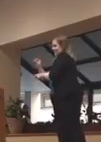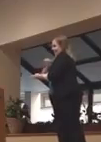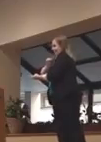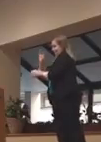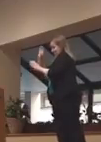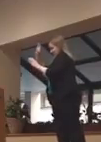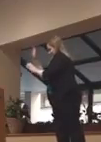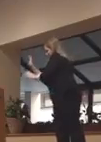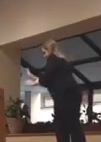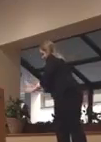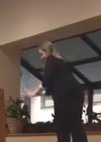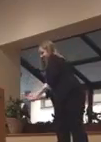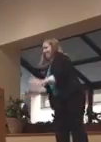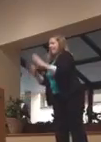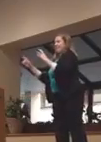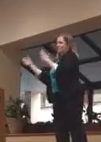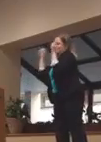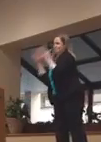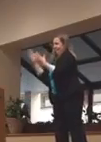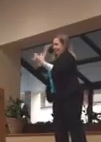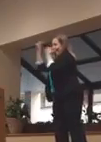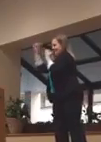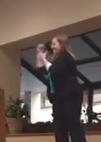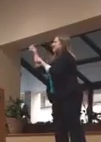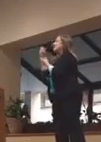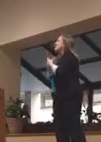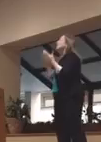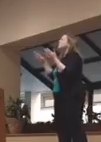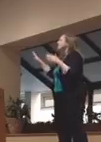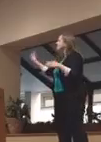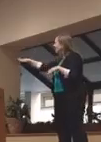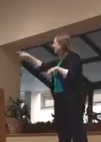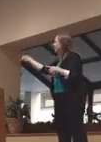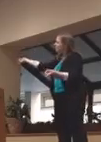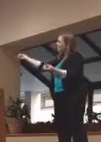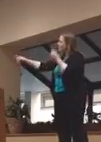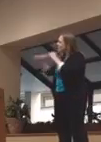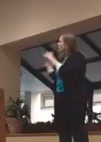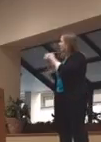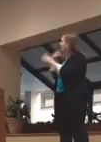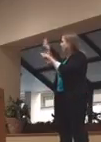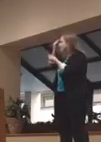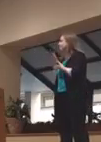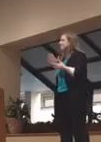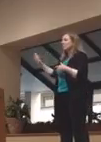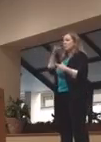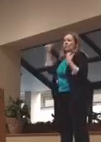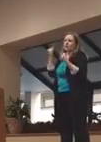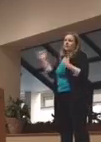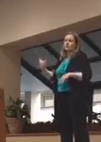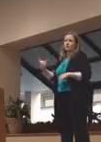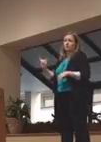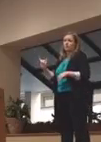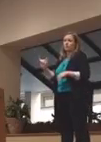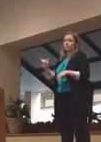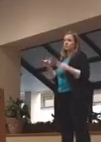And last night I had a wonderful conversation with Zito that continued into the hours of the night. And she was throwing all these wonderful ideas at me. And it was great. And I